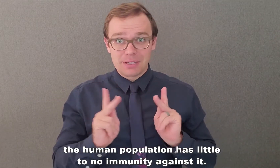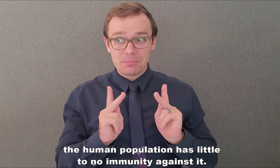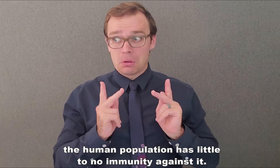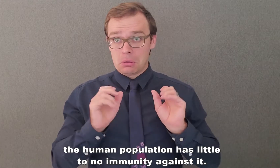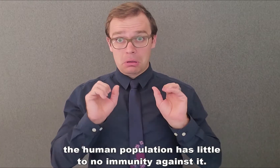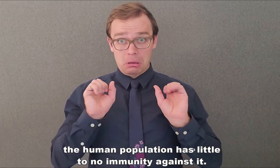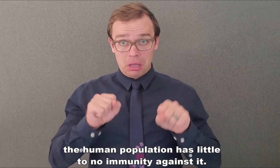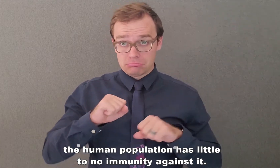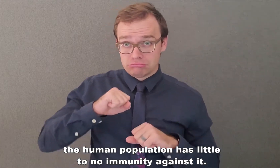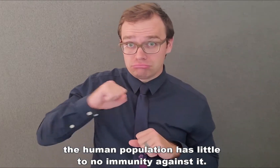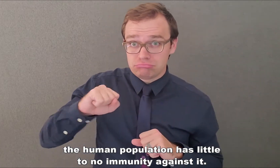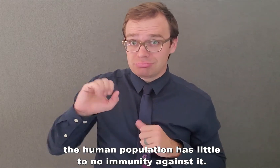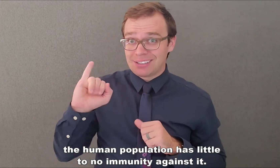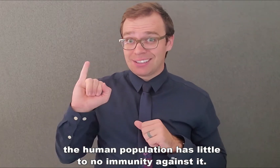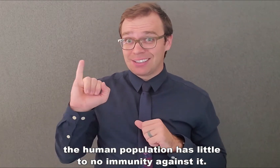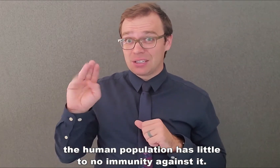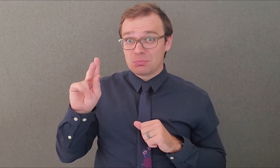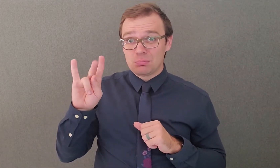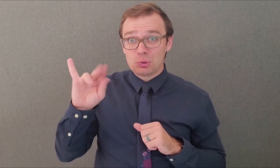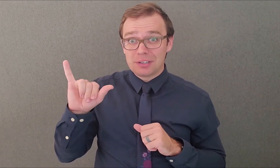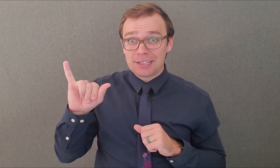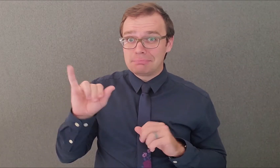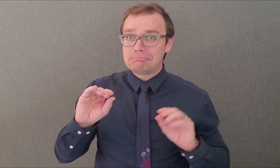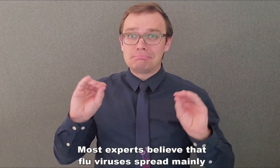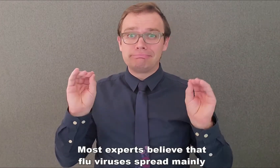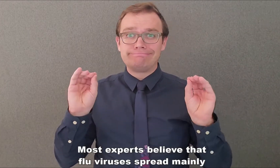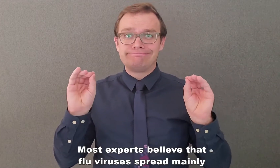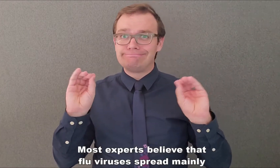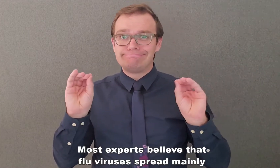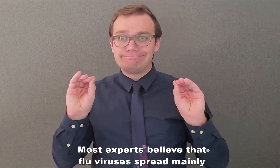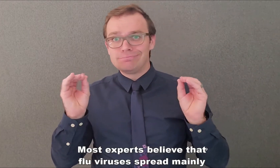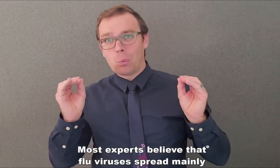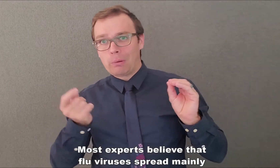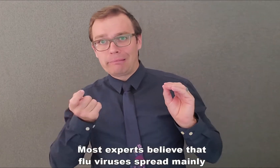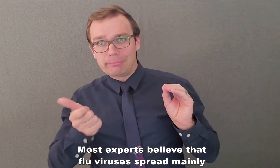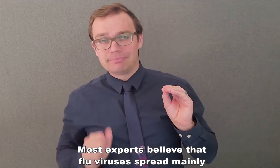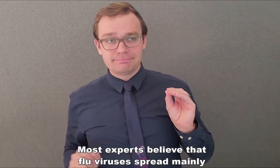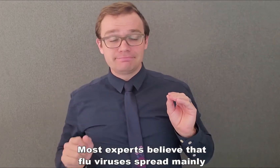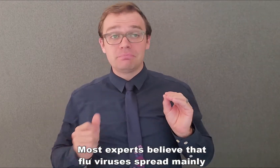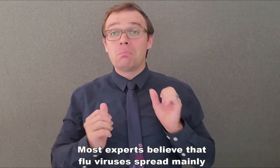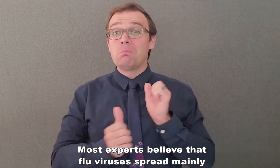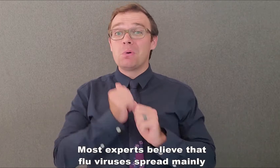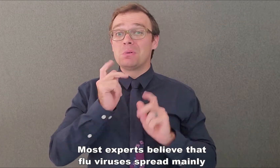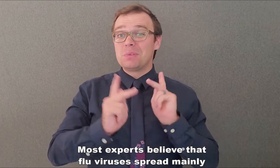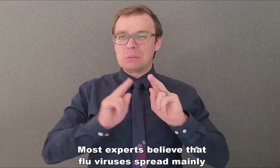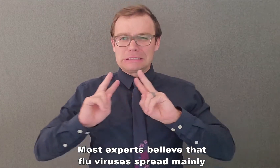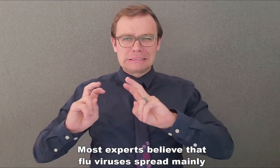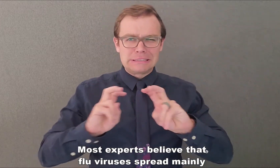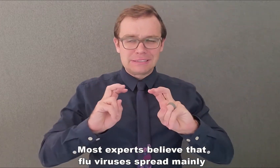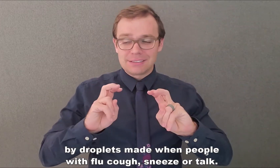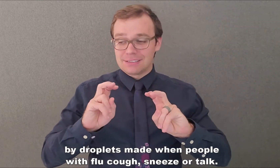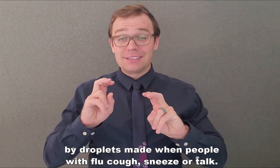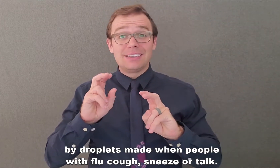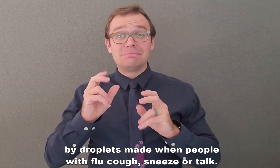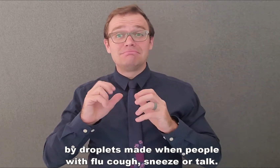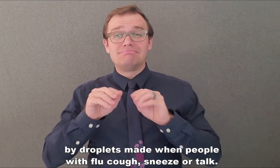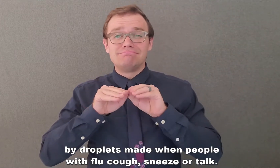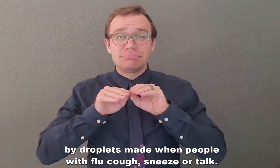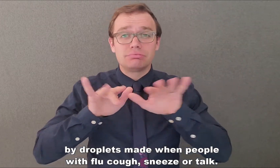no immunity against it. Most experts believe that flu viruses spread mainly by droplets made